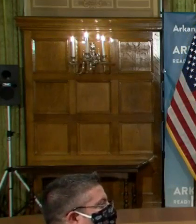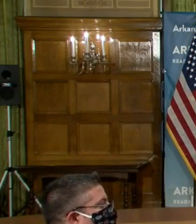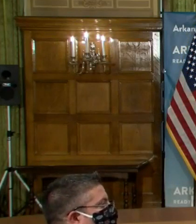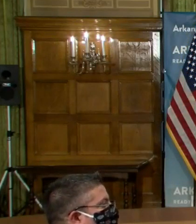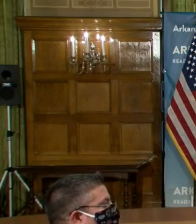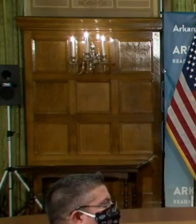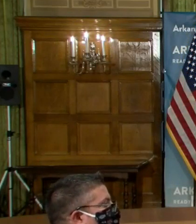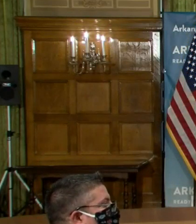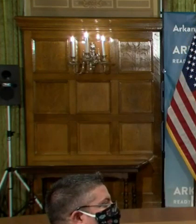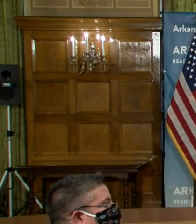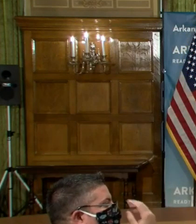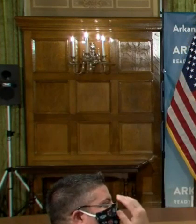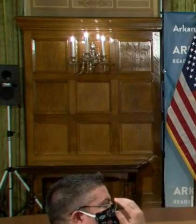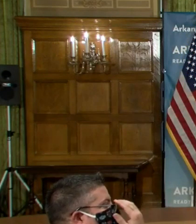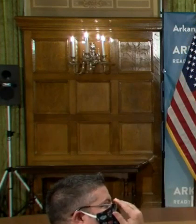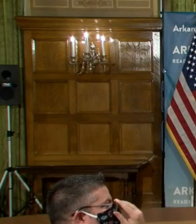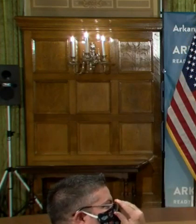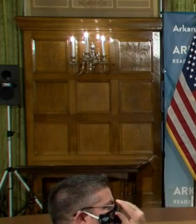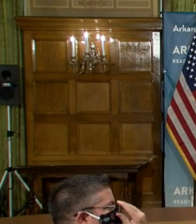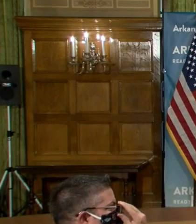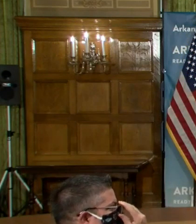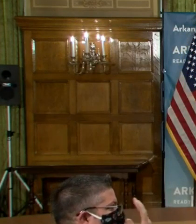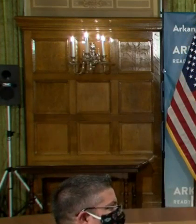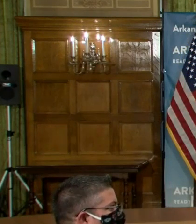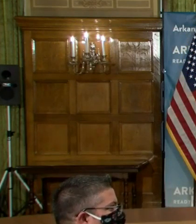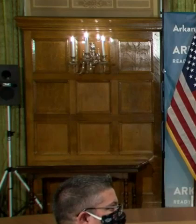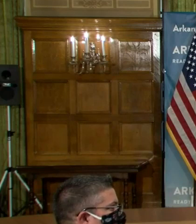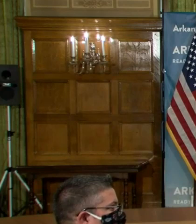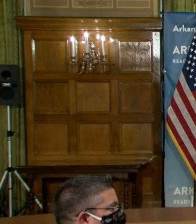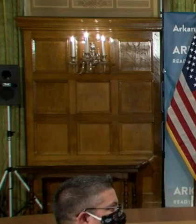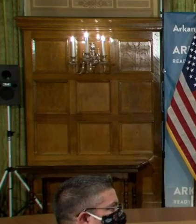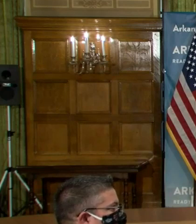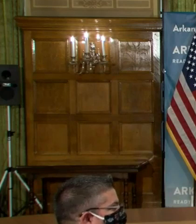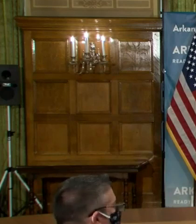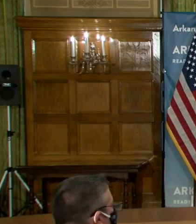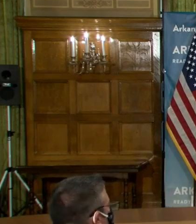way to the podium now, so let's listen in on NEA Report.